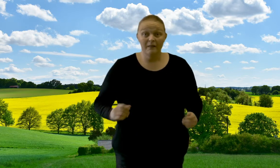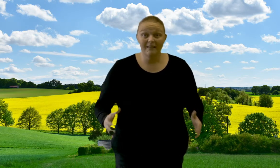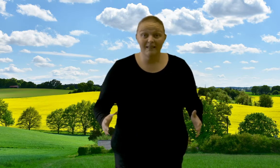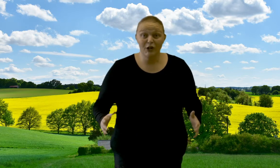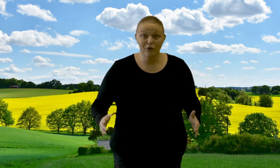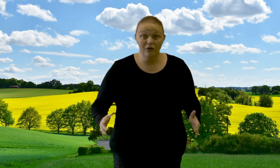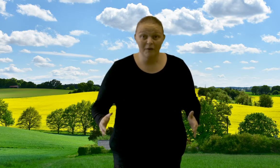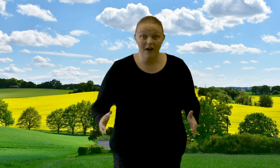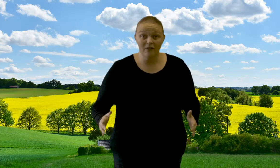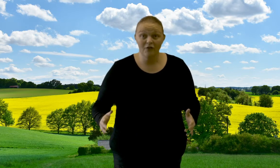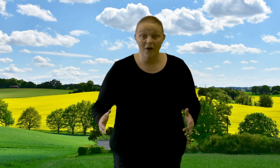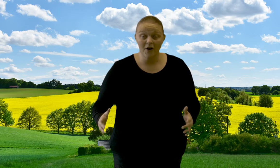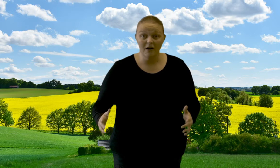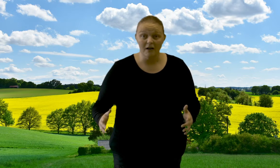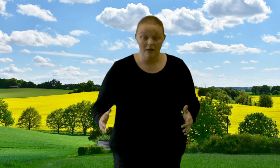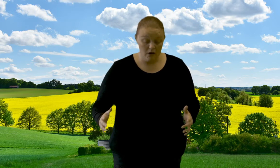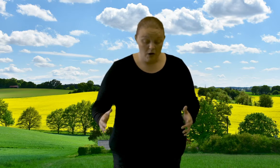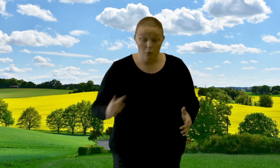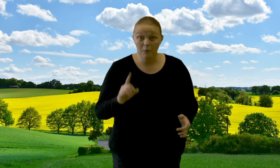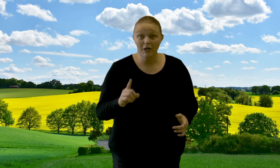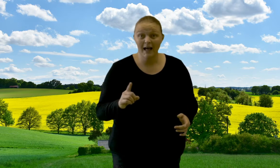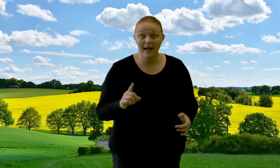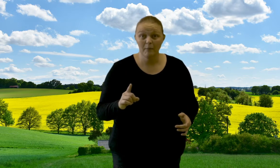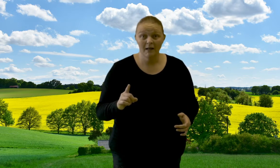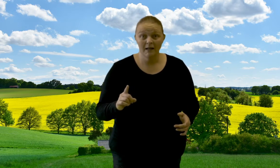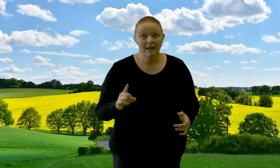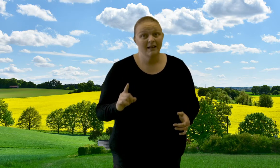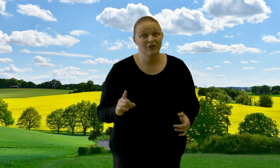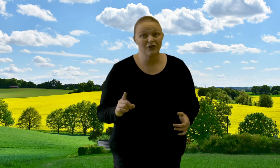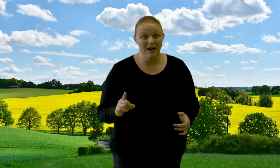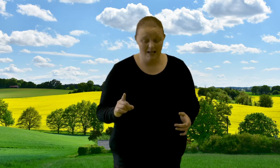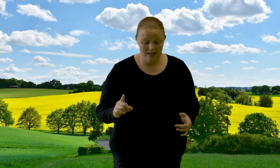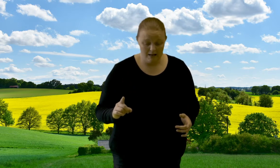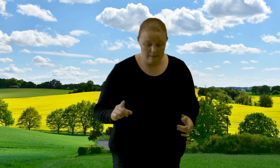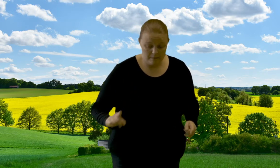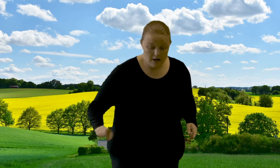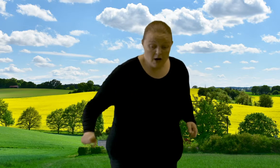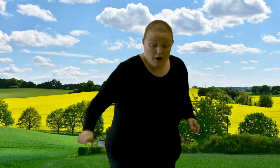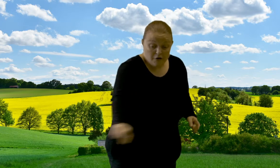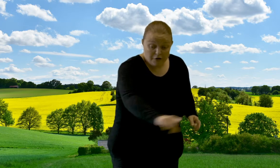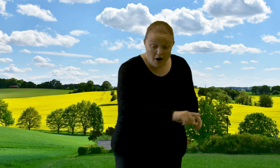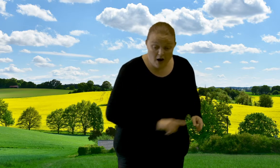That's the closest we've got so far. One more time. Let's try. Frog